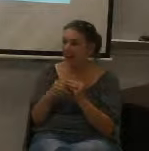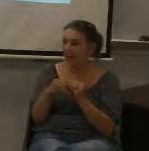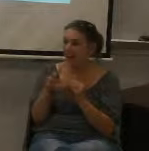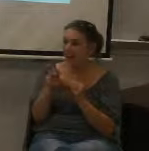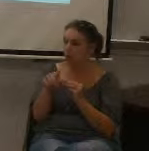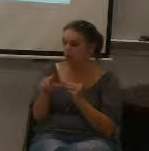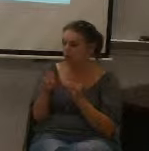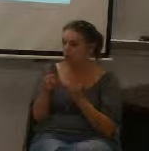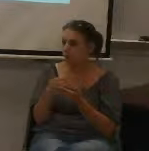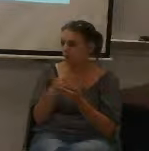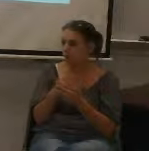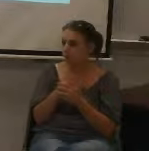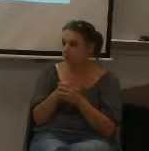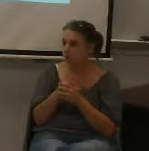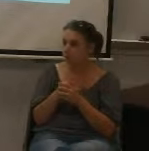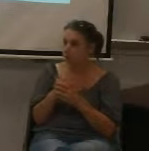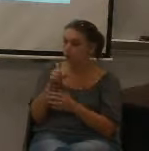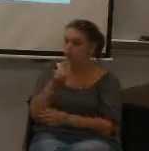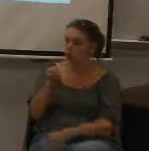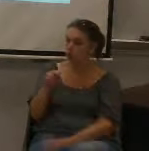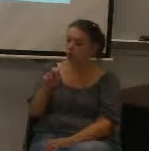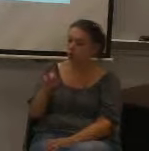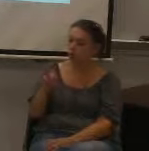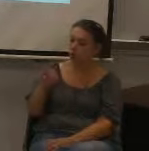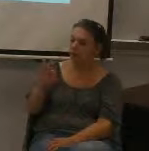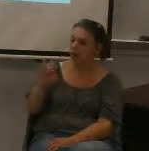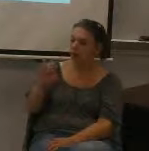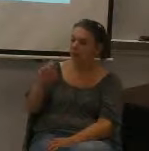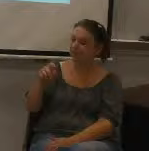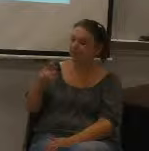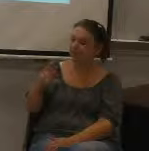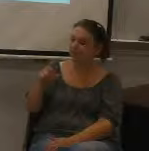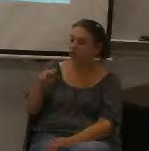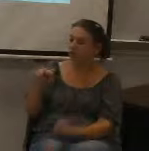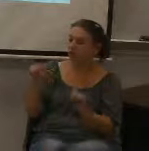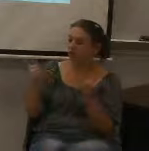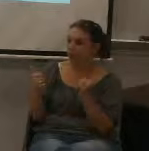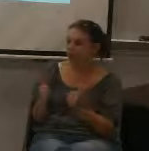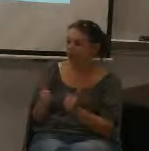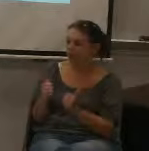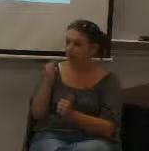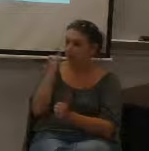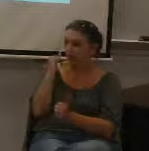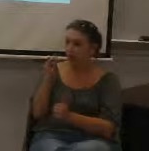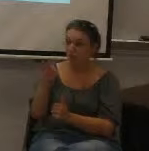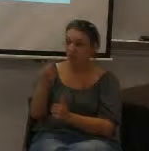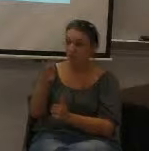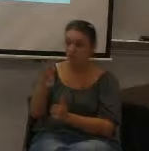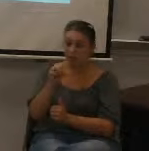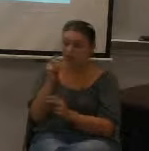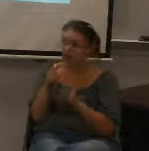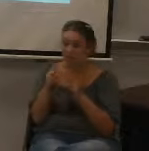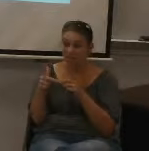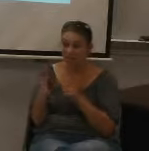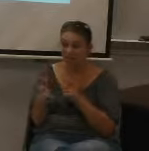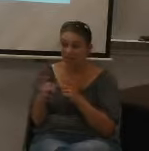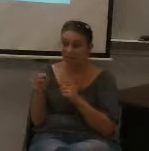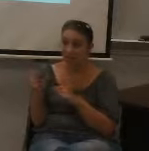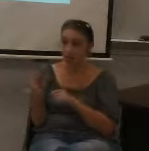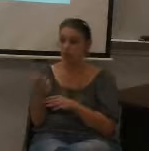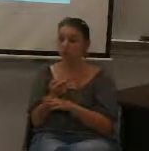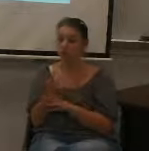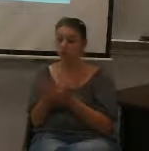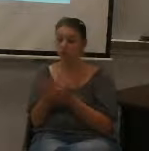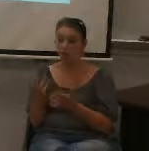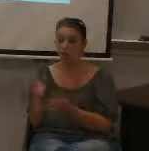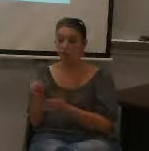of it. So this zone of depletion, if the flow of water into the area is not very fast and you're pumping very quickly, it can be